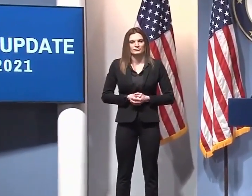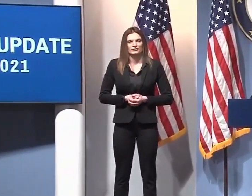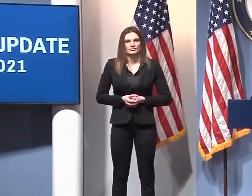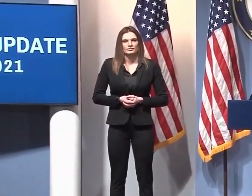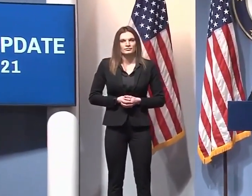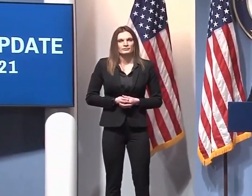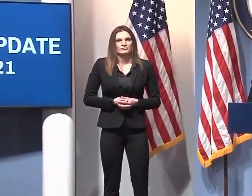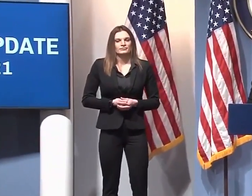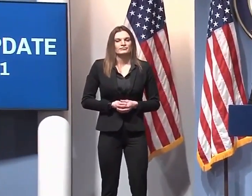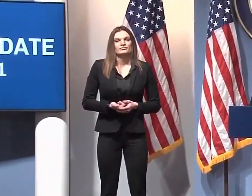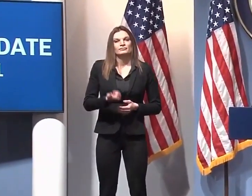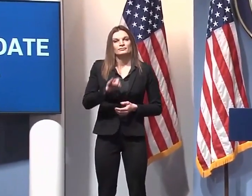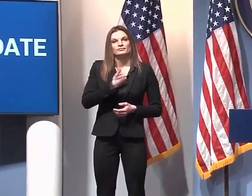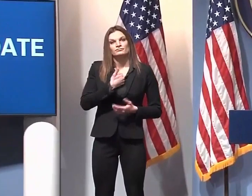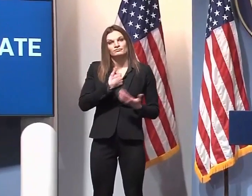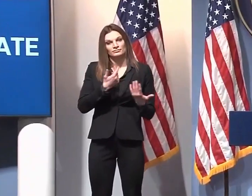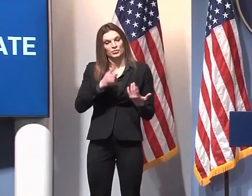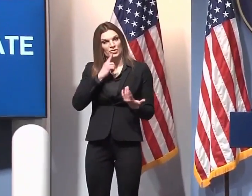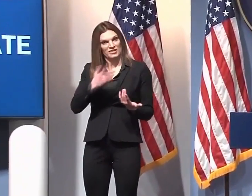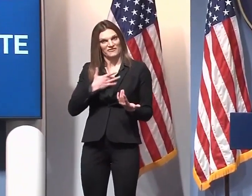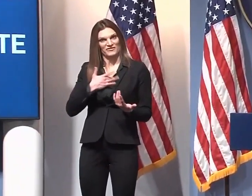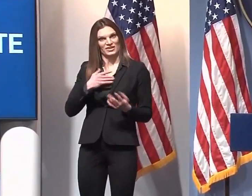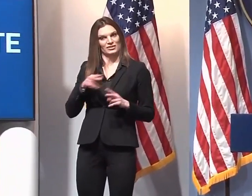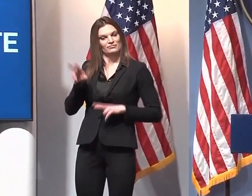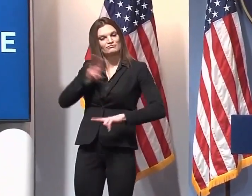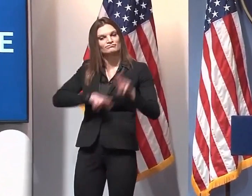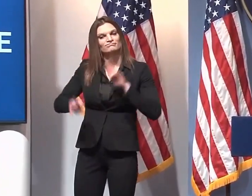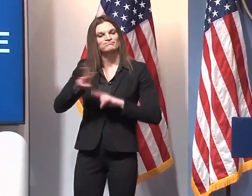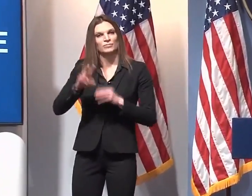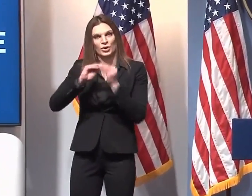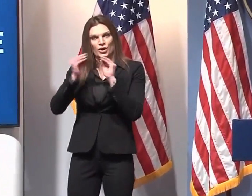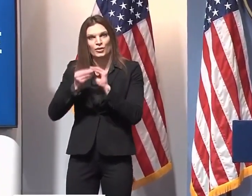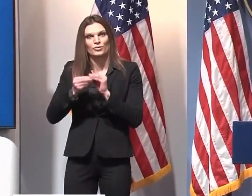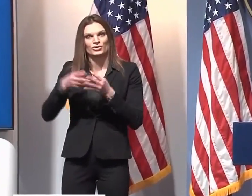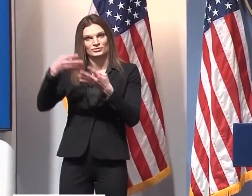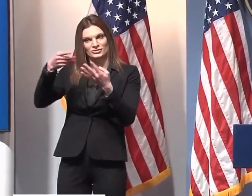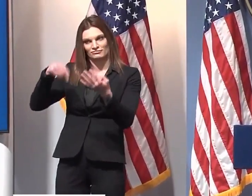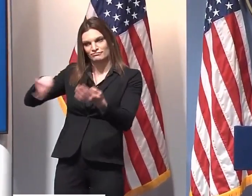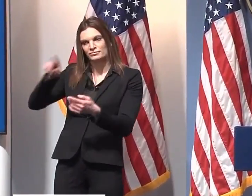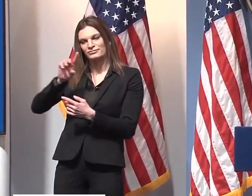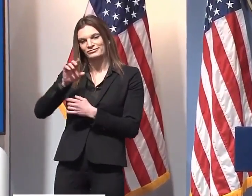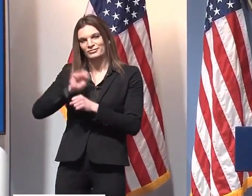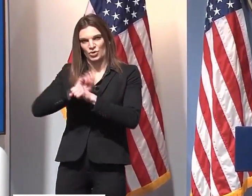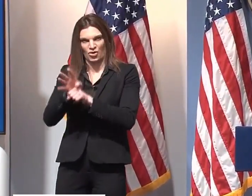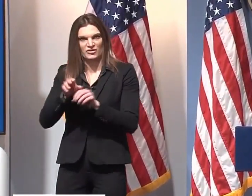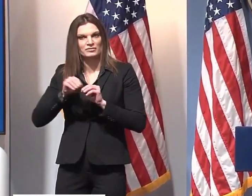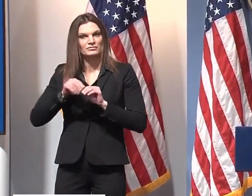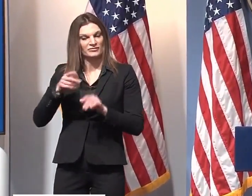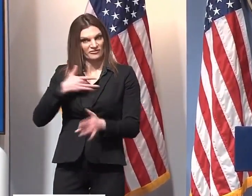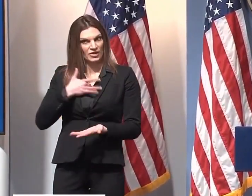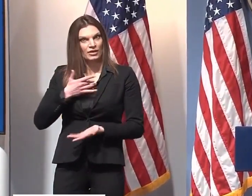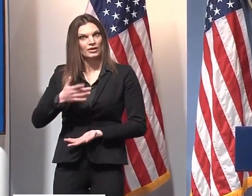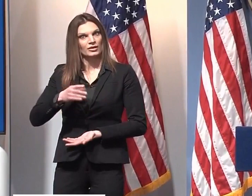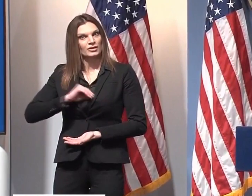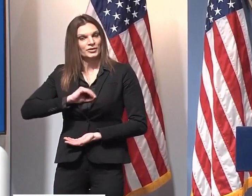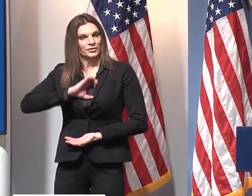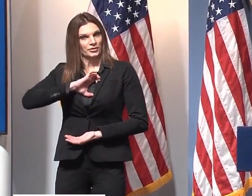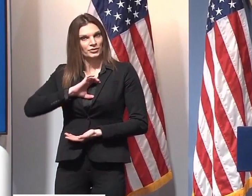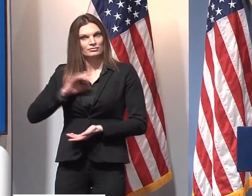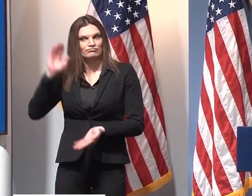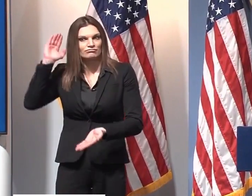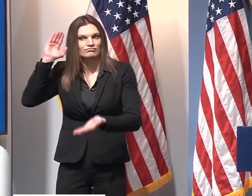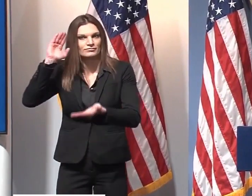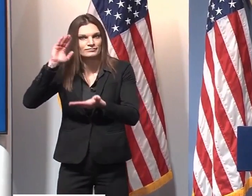So I continue to be very encouraged by the data we are seeing in the state with regards to COVID-19. Case rates continue